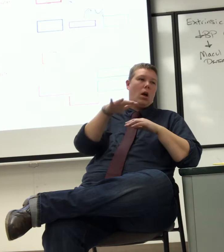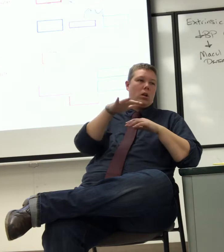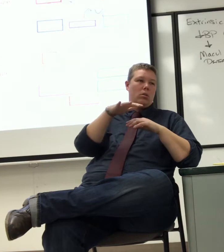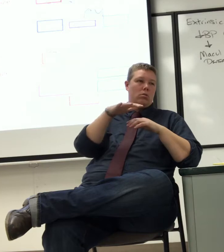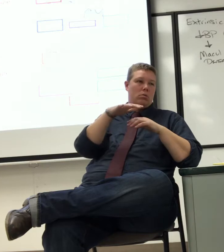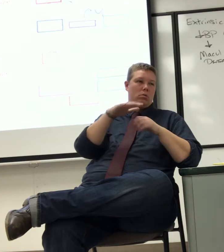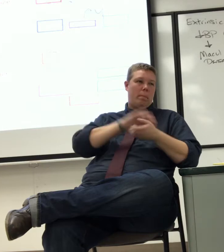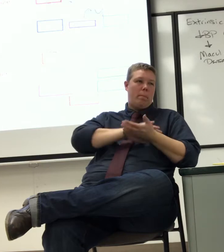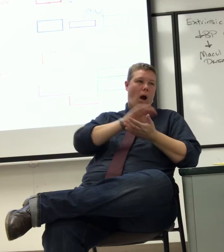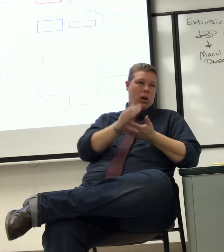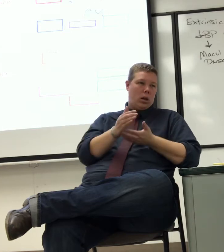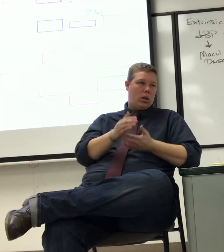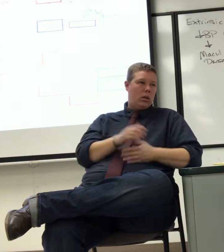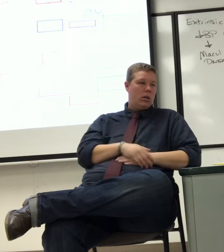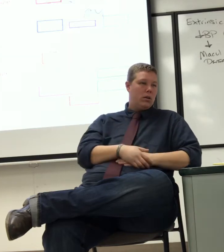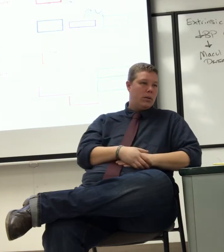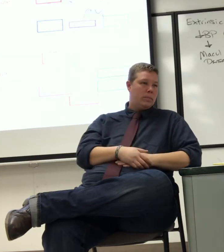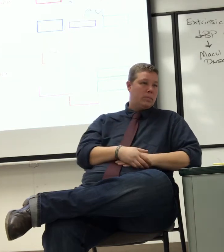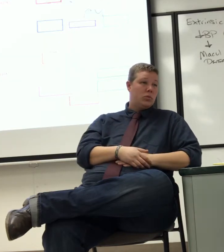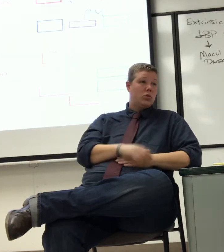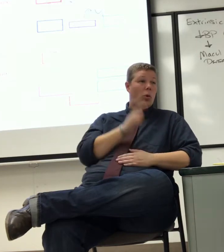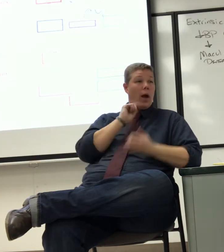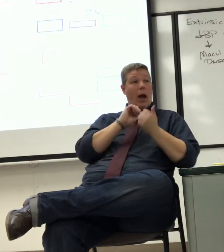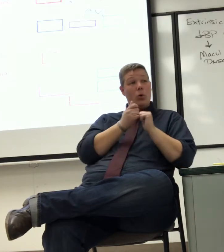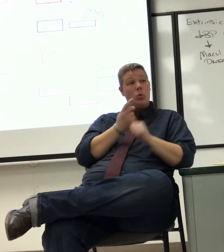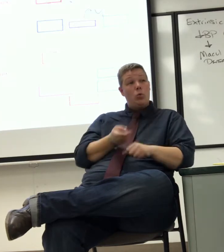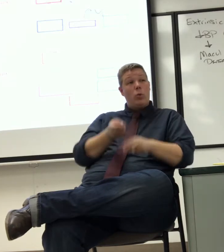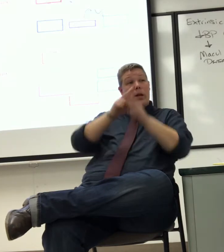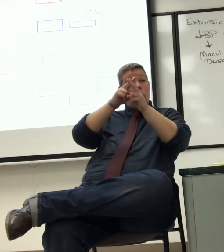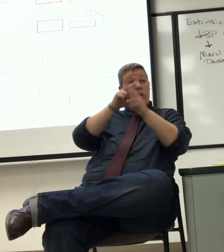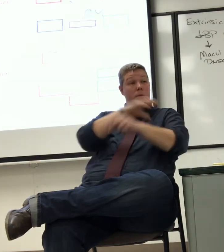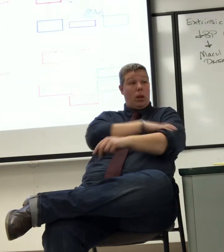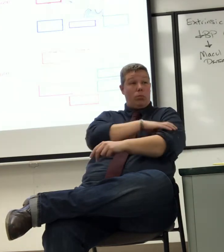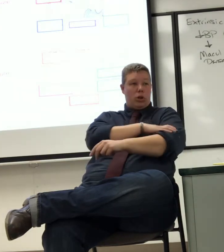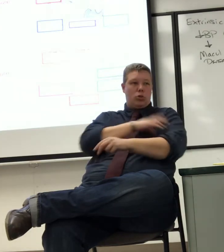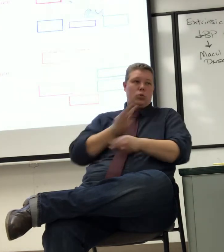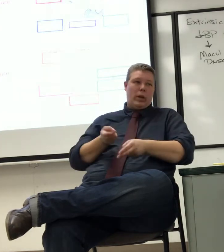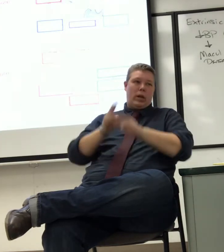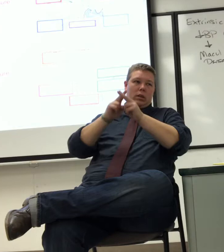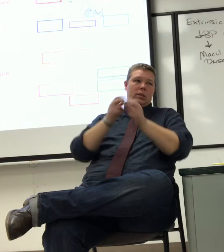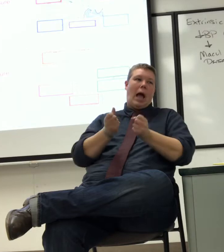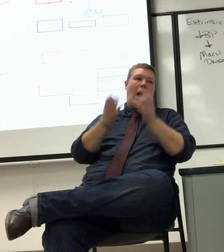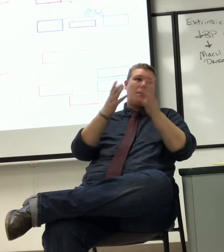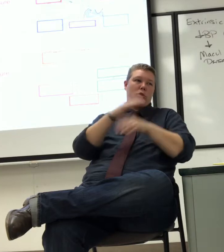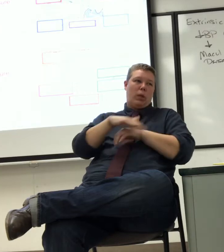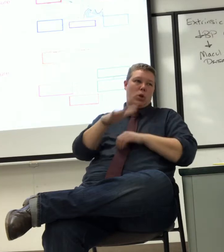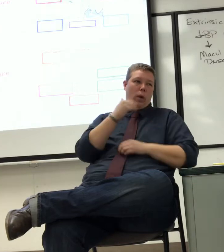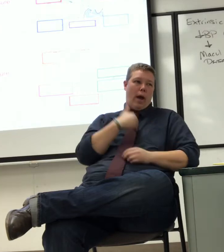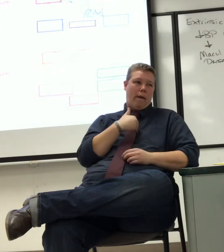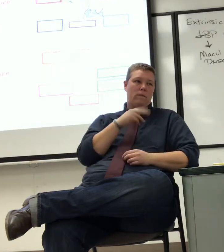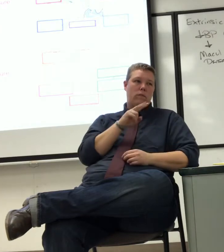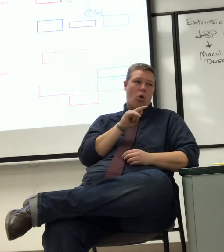That's one way you can increase blood pressure, by increasing the blood volume. The other way is by vasoconstriction.